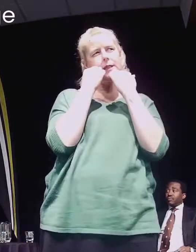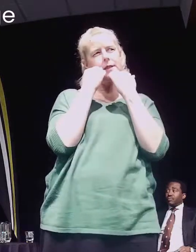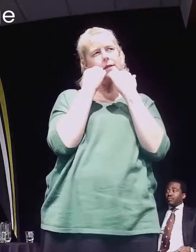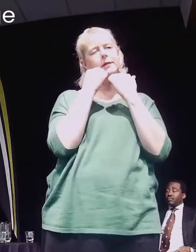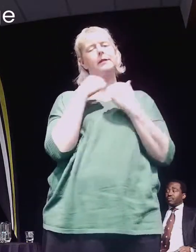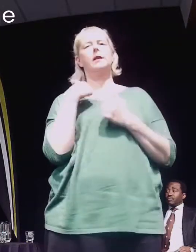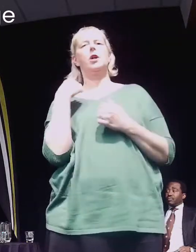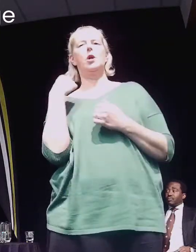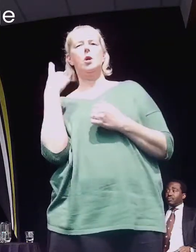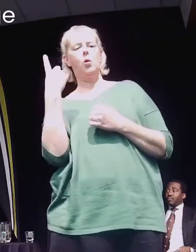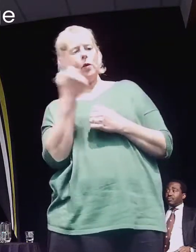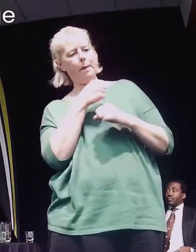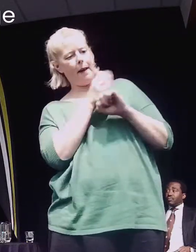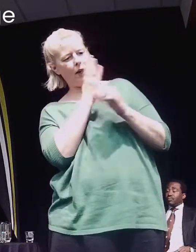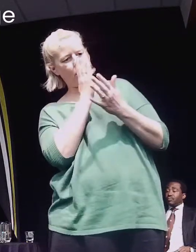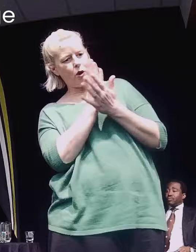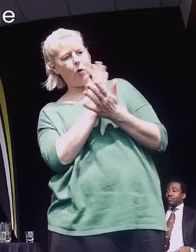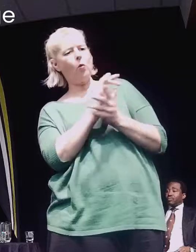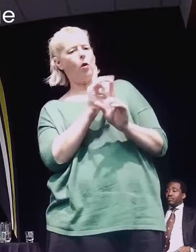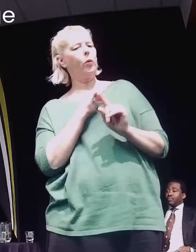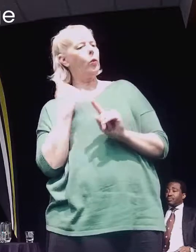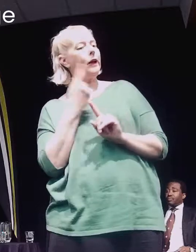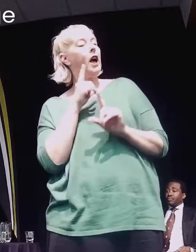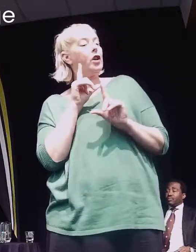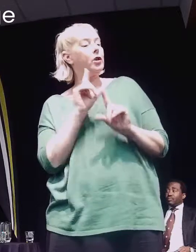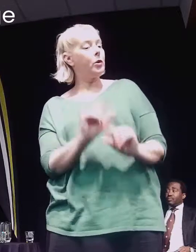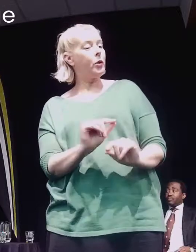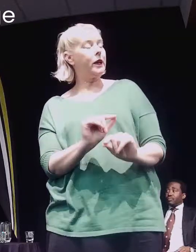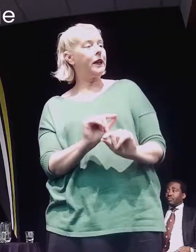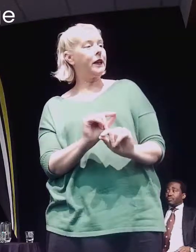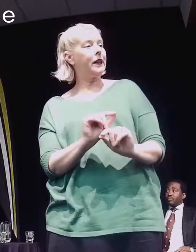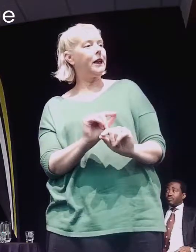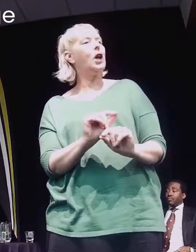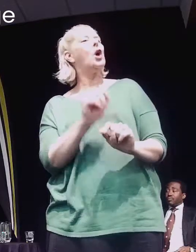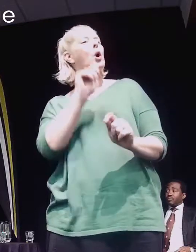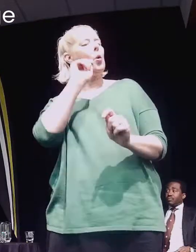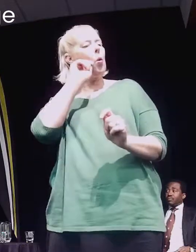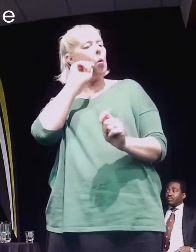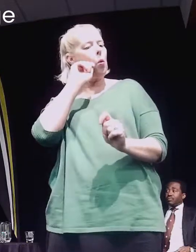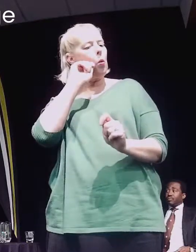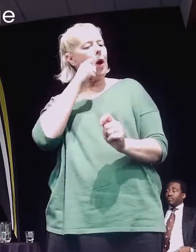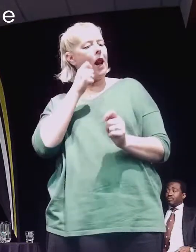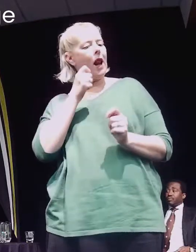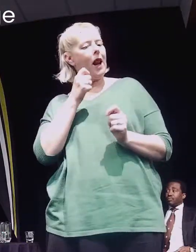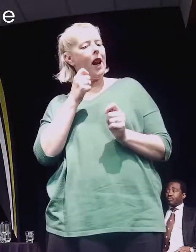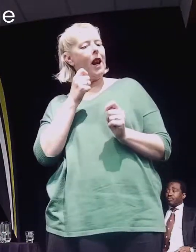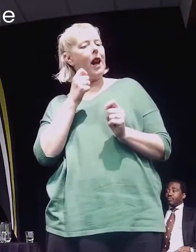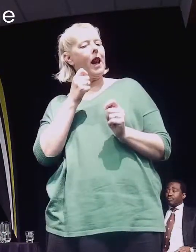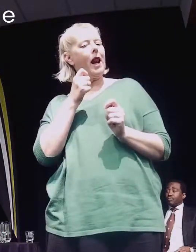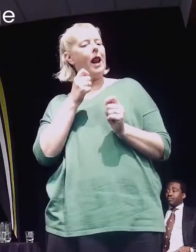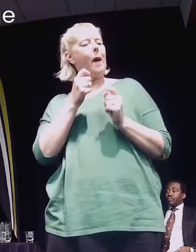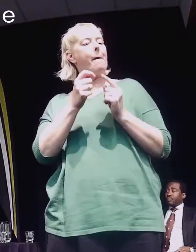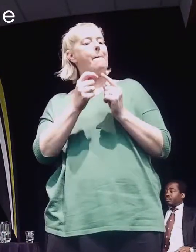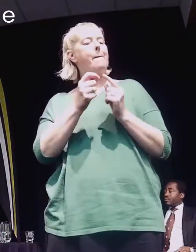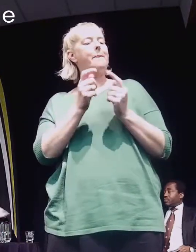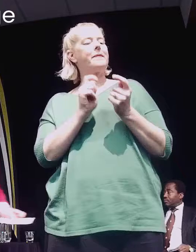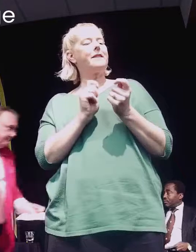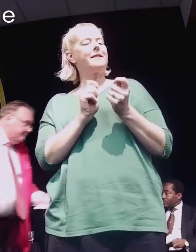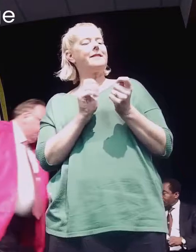doing is the best possible way forwards to try and mitigate the damage that we're doing and we have done.